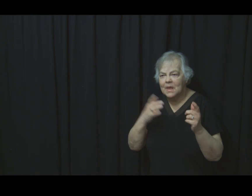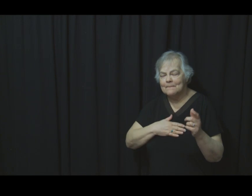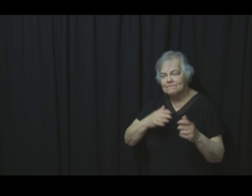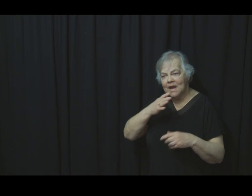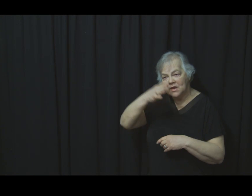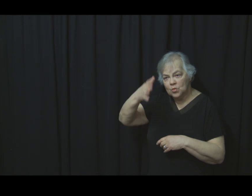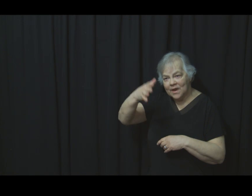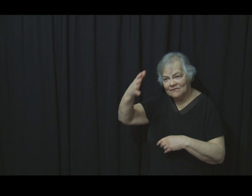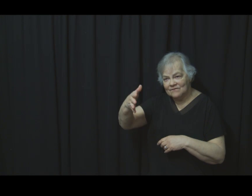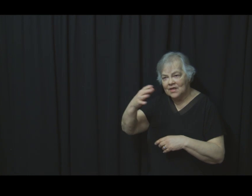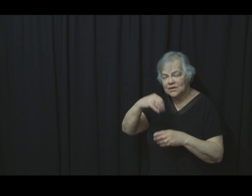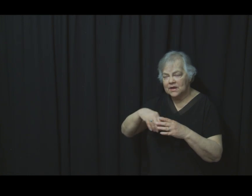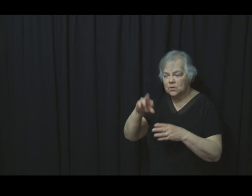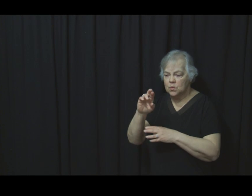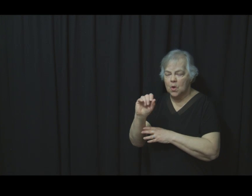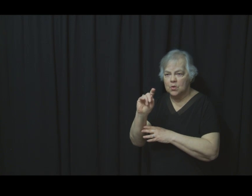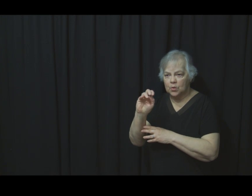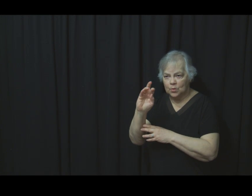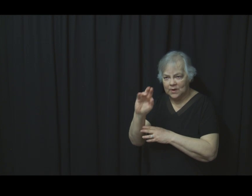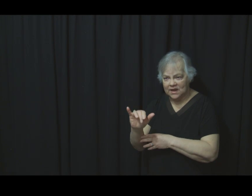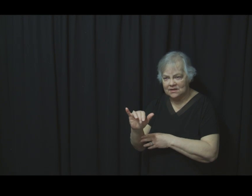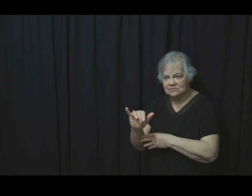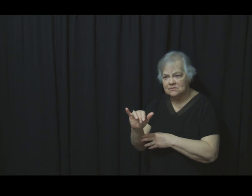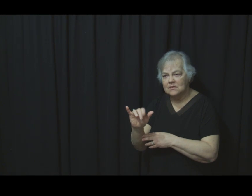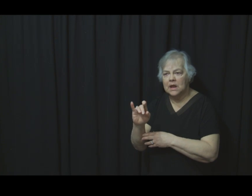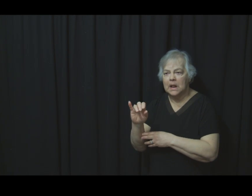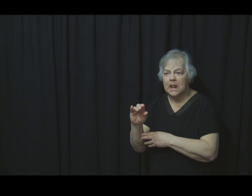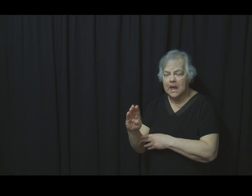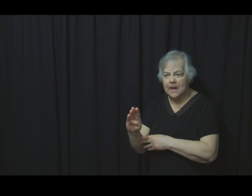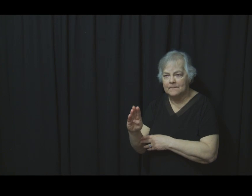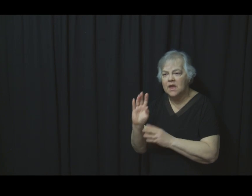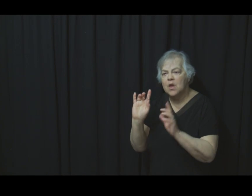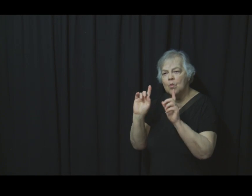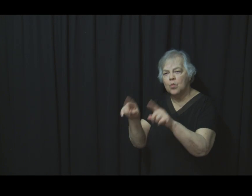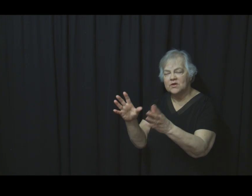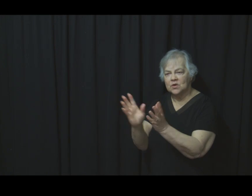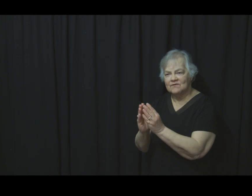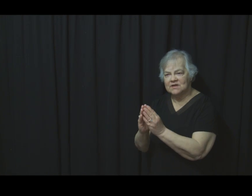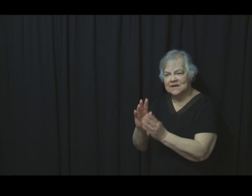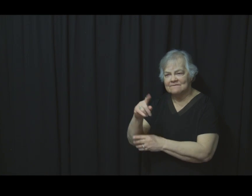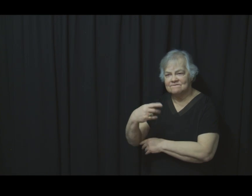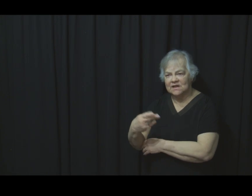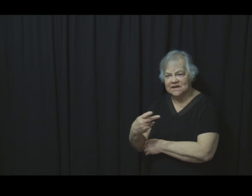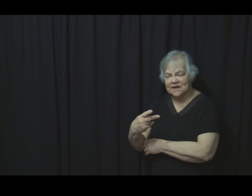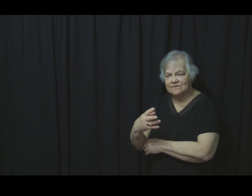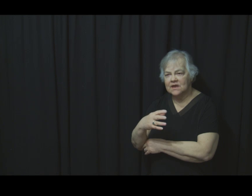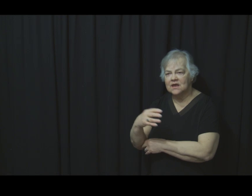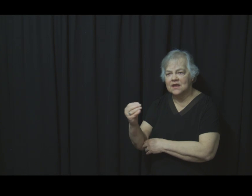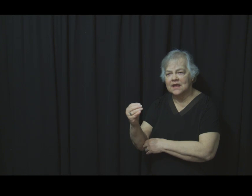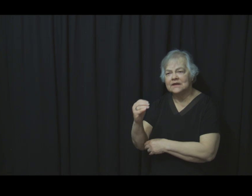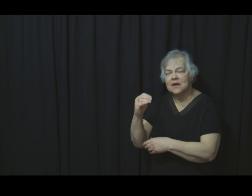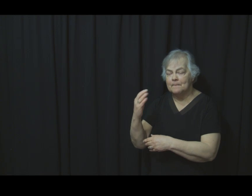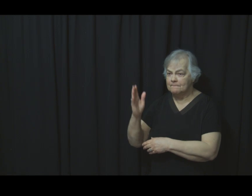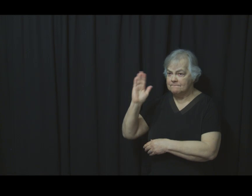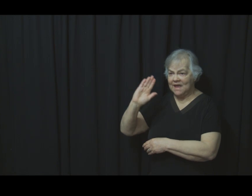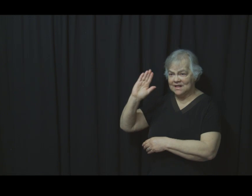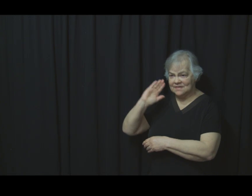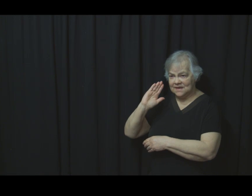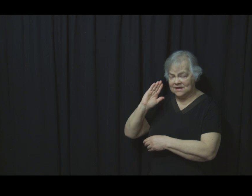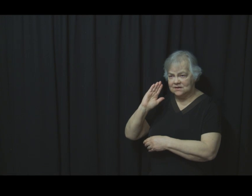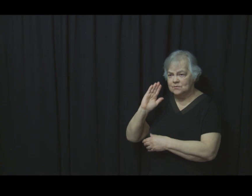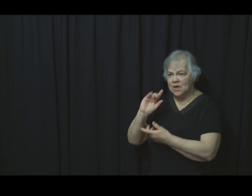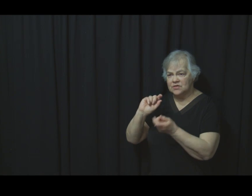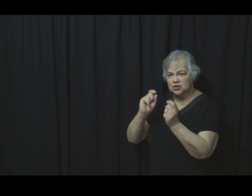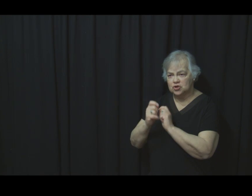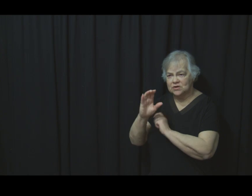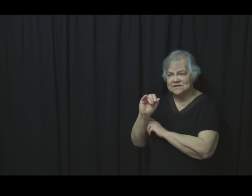was in the Rotary, and he attended a convention in Philadelphia. And even in those days, at the turn of the last